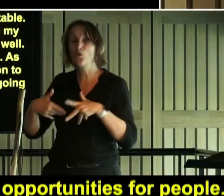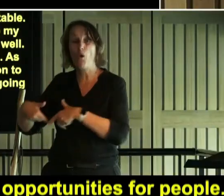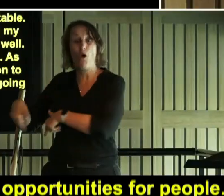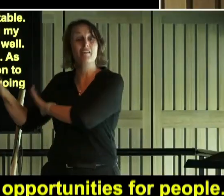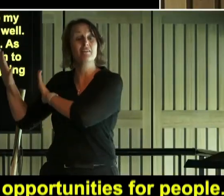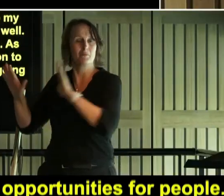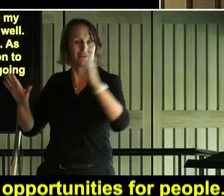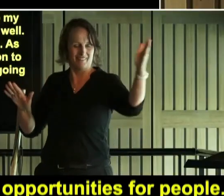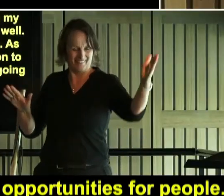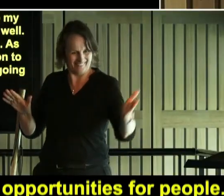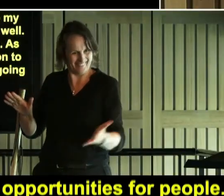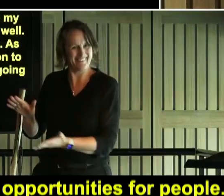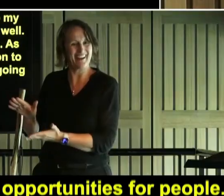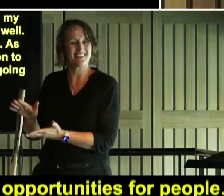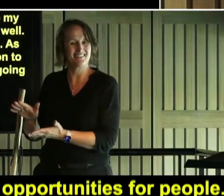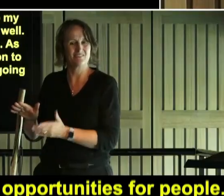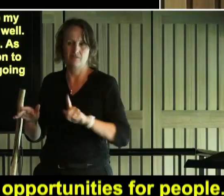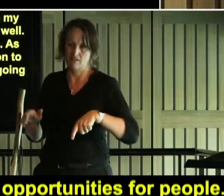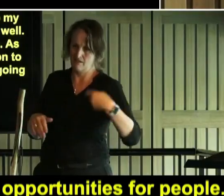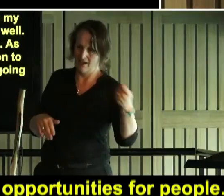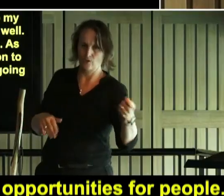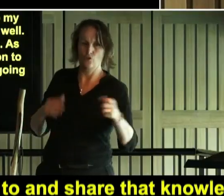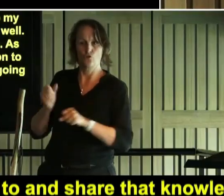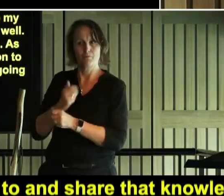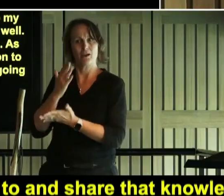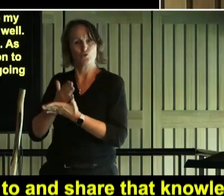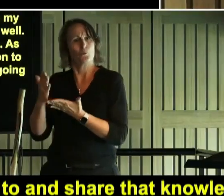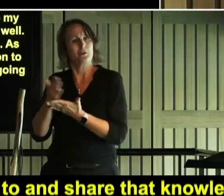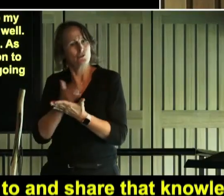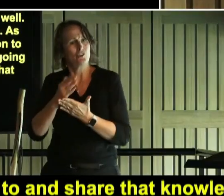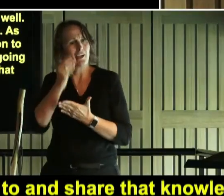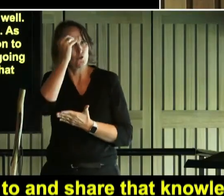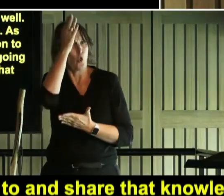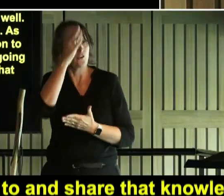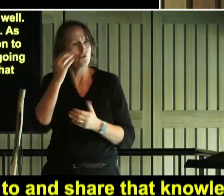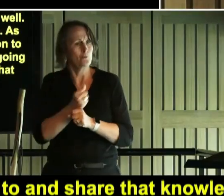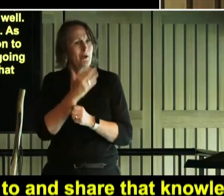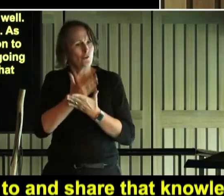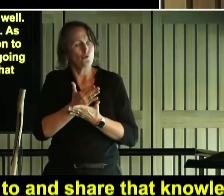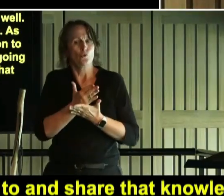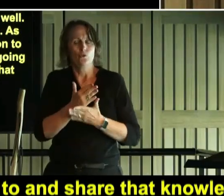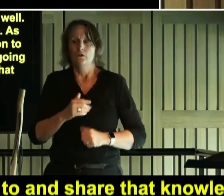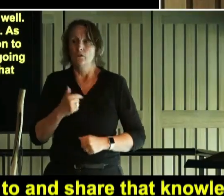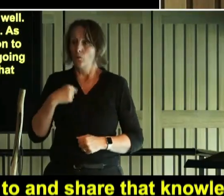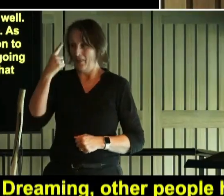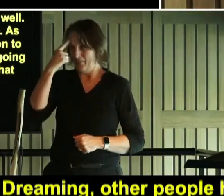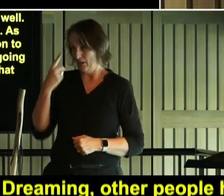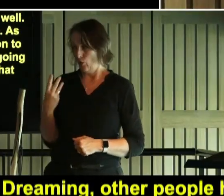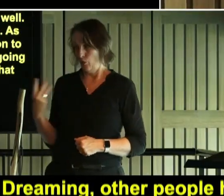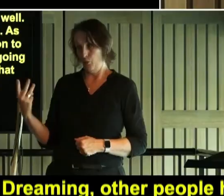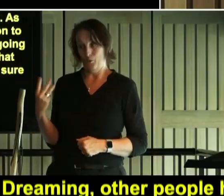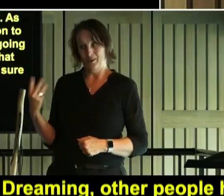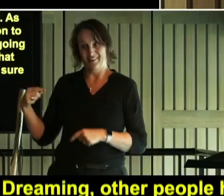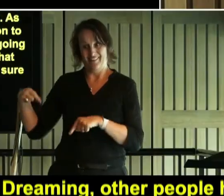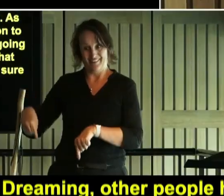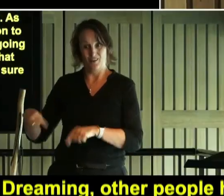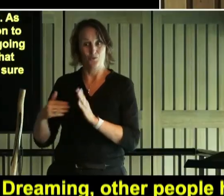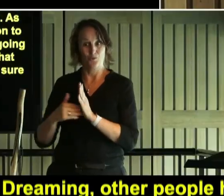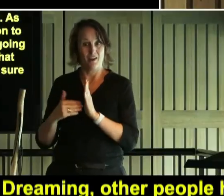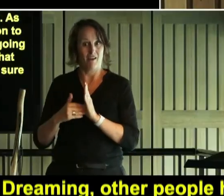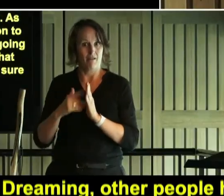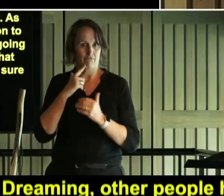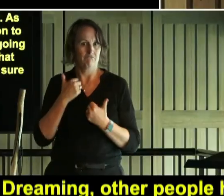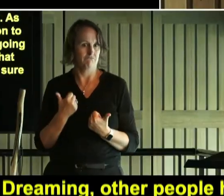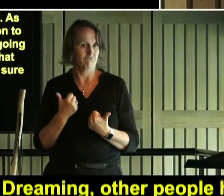people have that knowledge that I've shared with them to make sure our legacy keeps going. It's doing that. And I think having the three of us here on the panel is